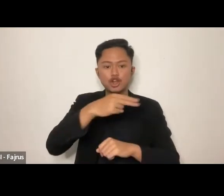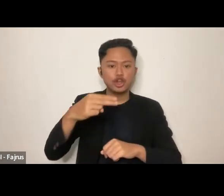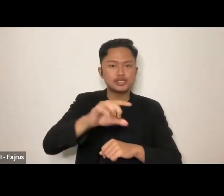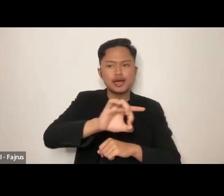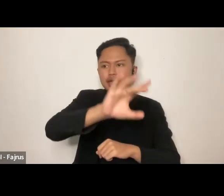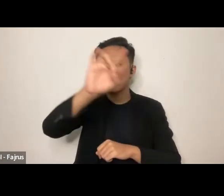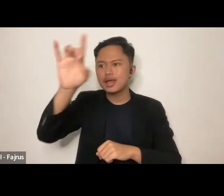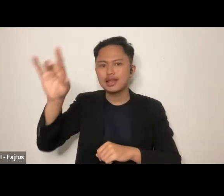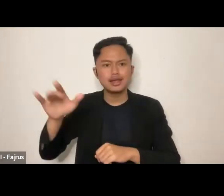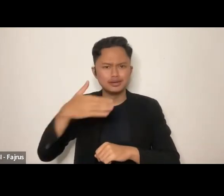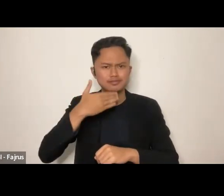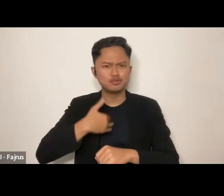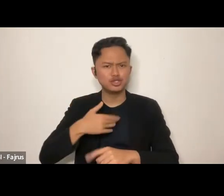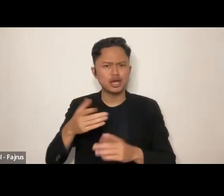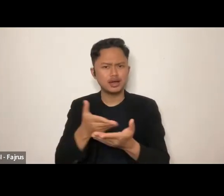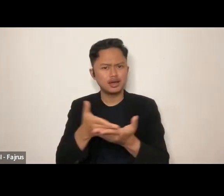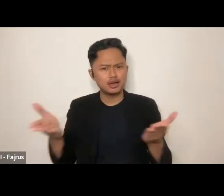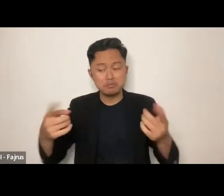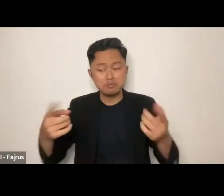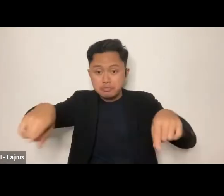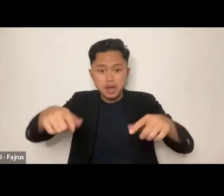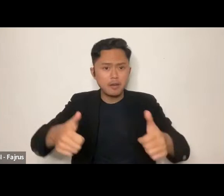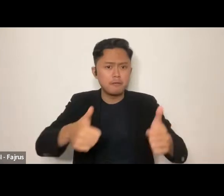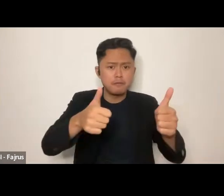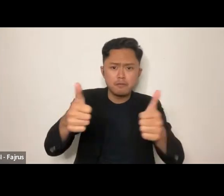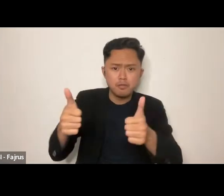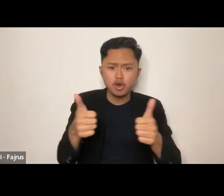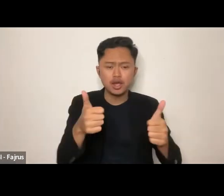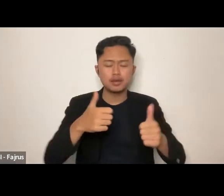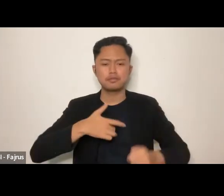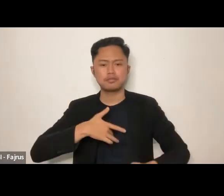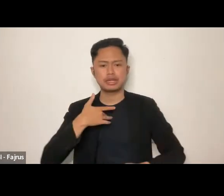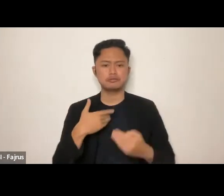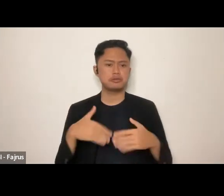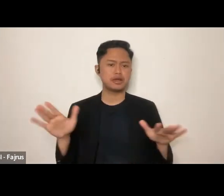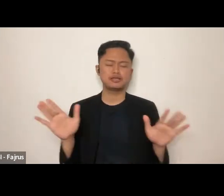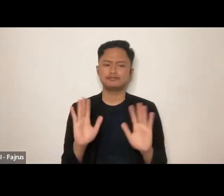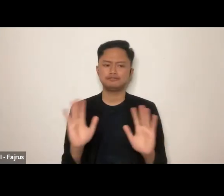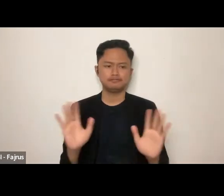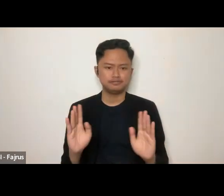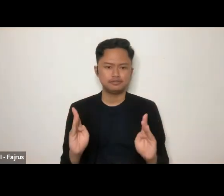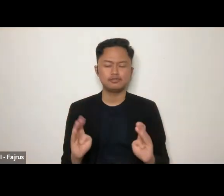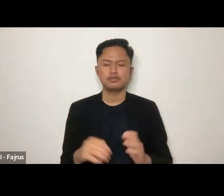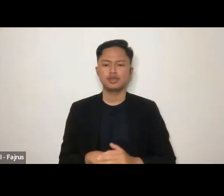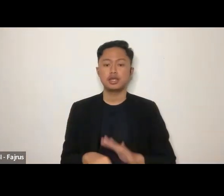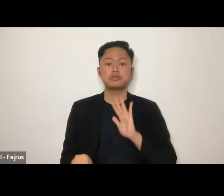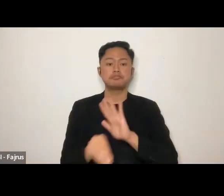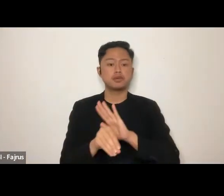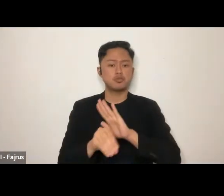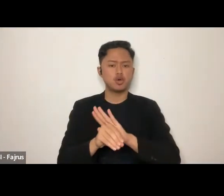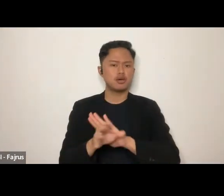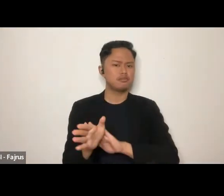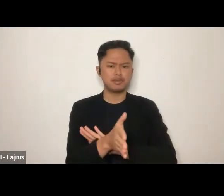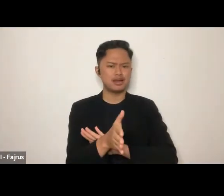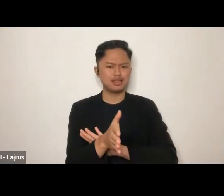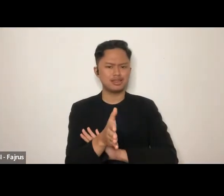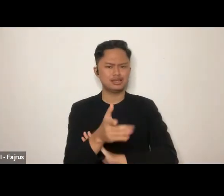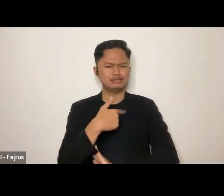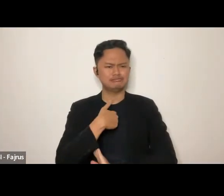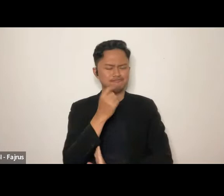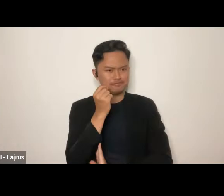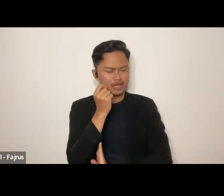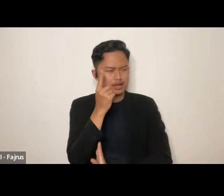That's right. They can express their feelings freely. But for us in West Papua, I start recognizing